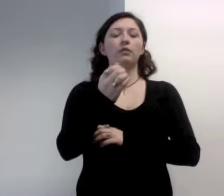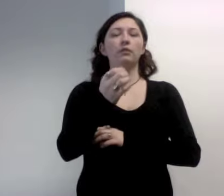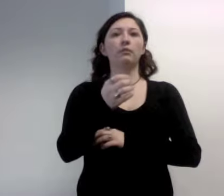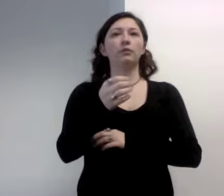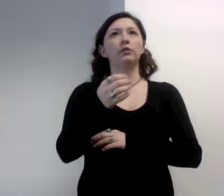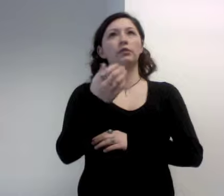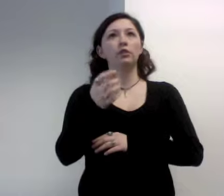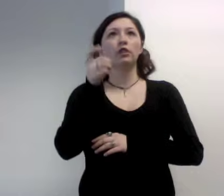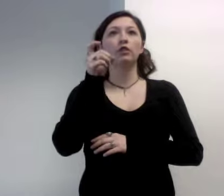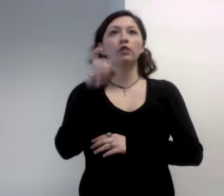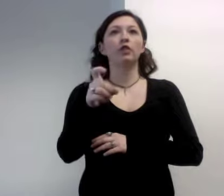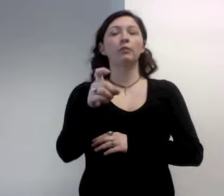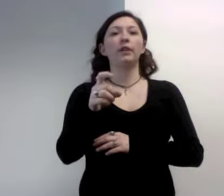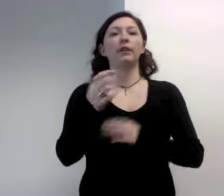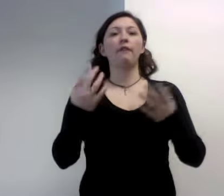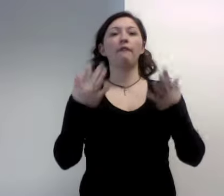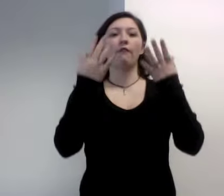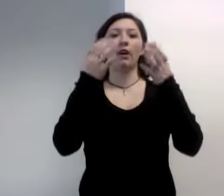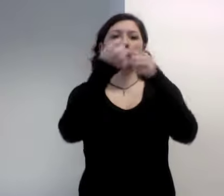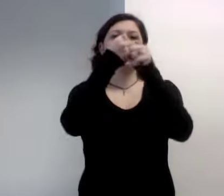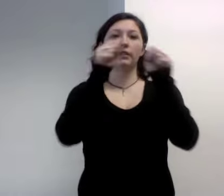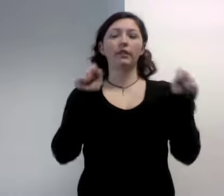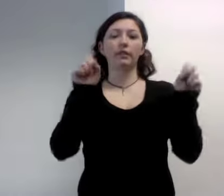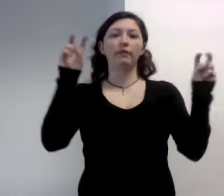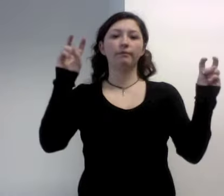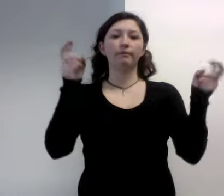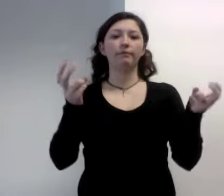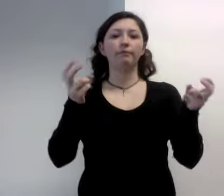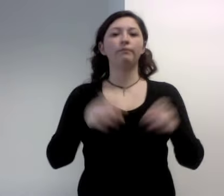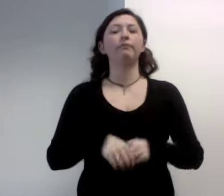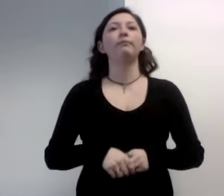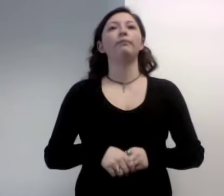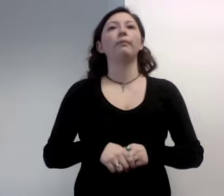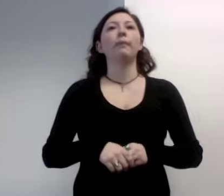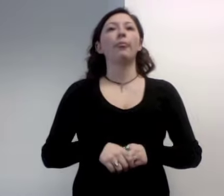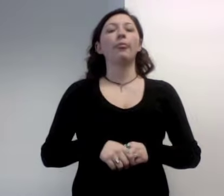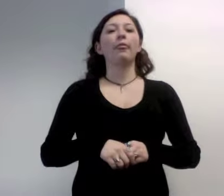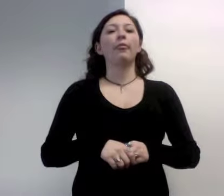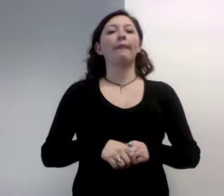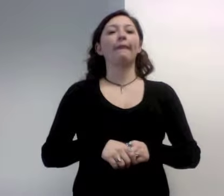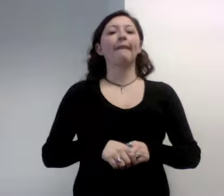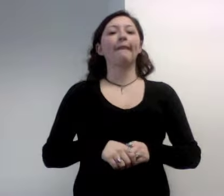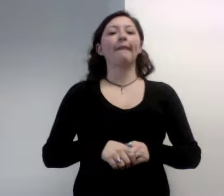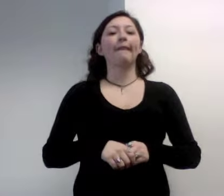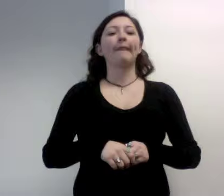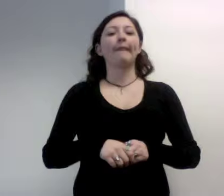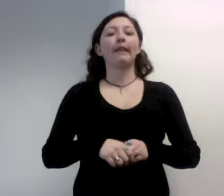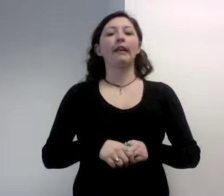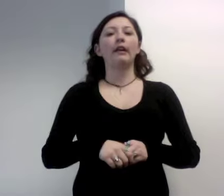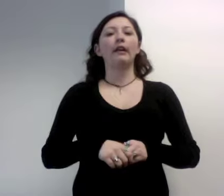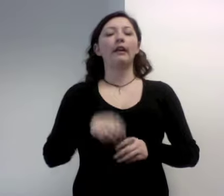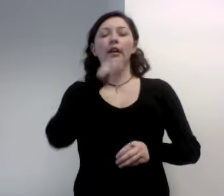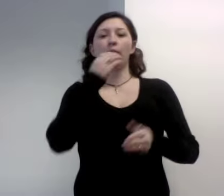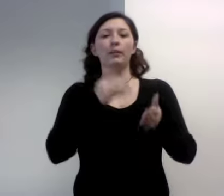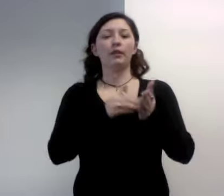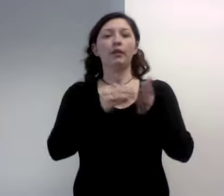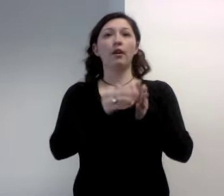been, fire safe. It wasn't uncommon for the average person to work 56 hours, 6 days a